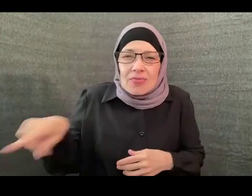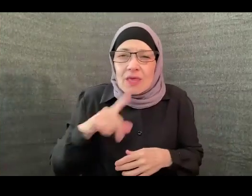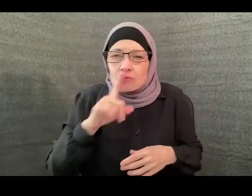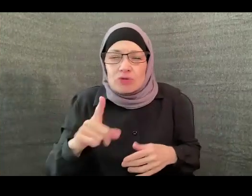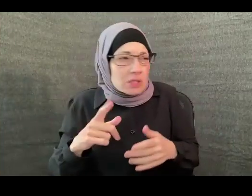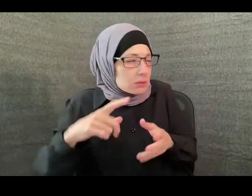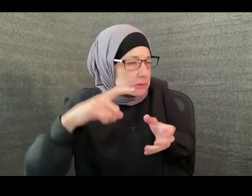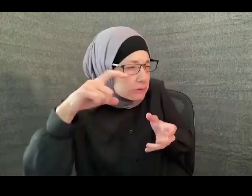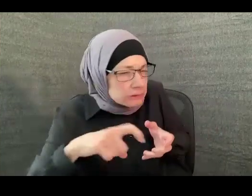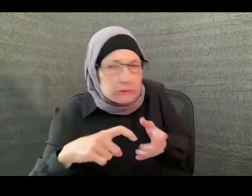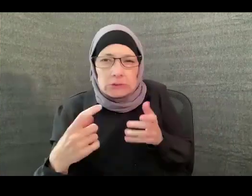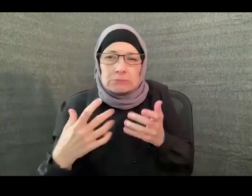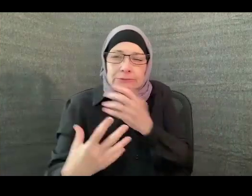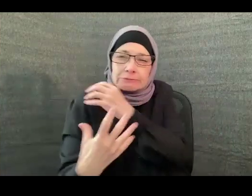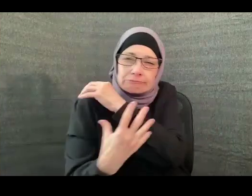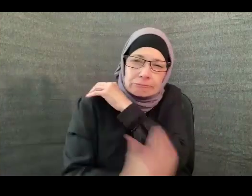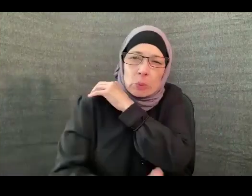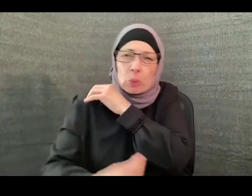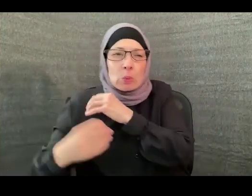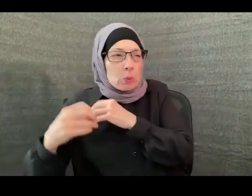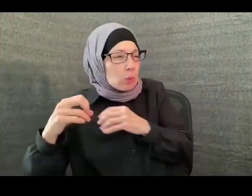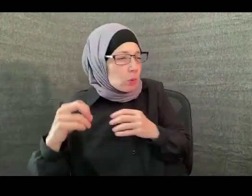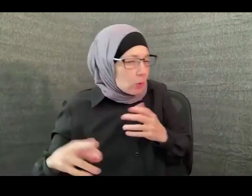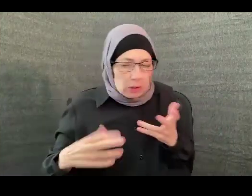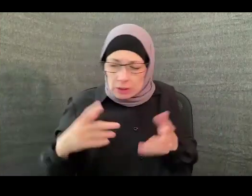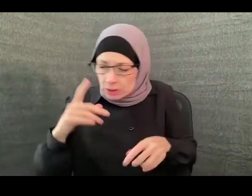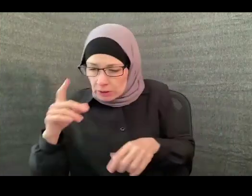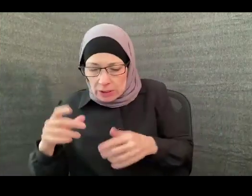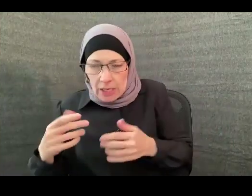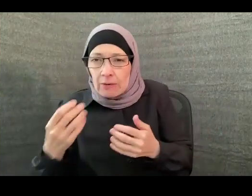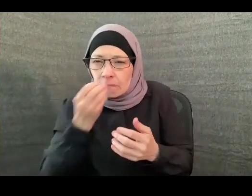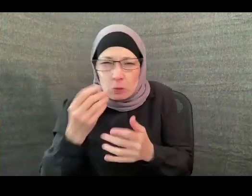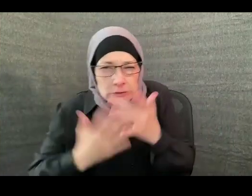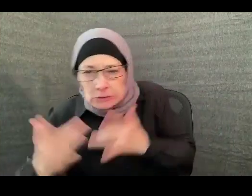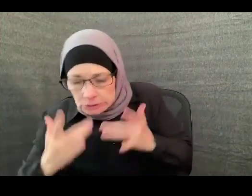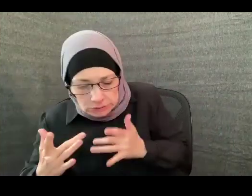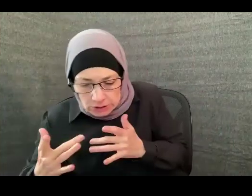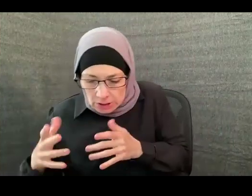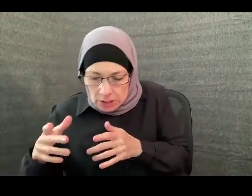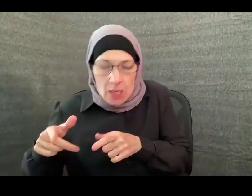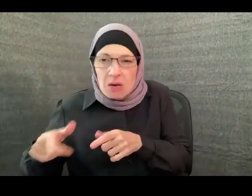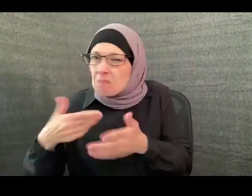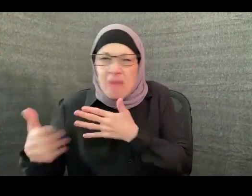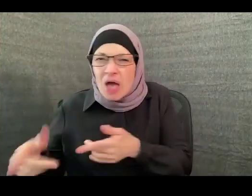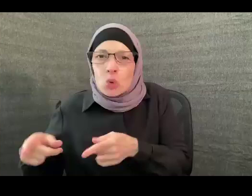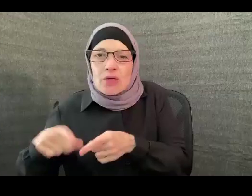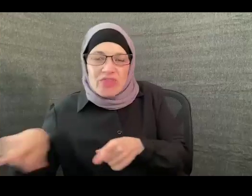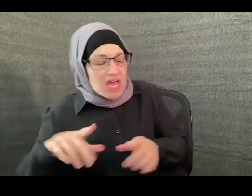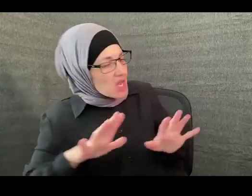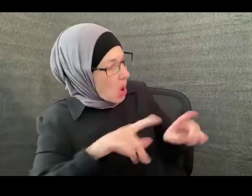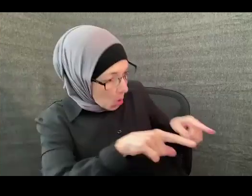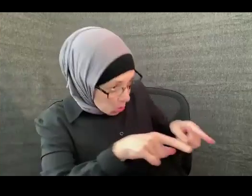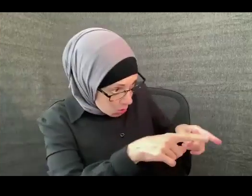Can you imagine somebody who doesn't find food for his family, but he gives food for someone just